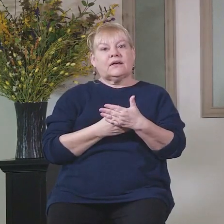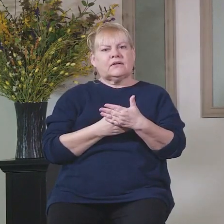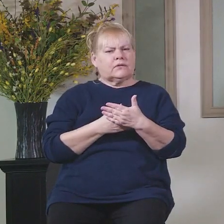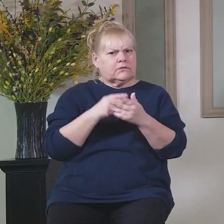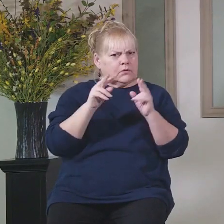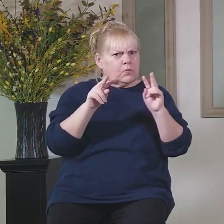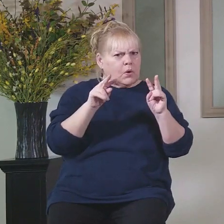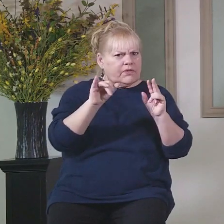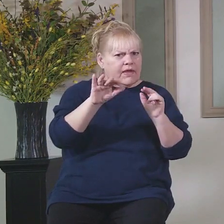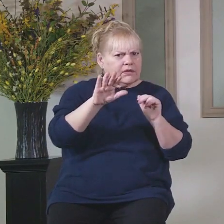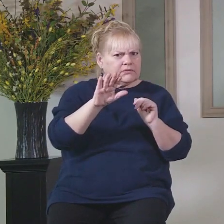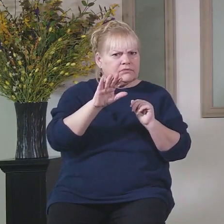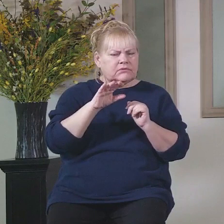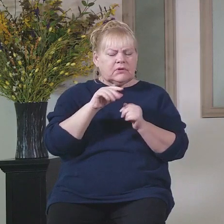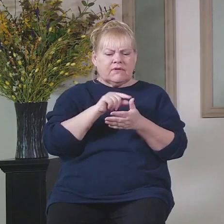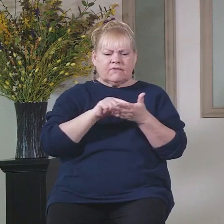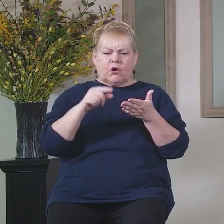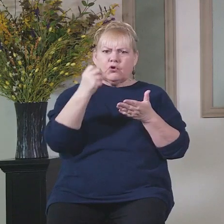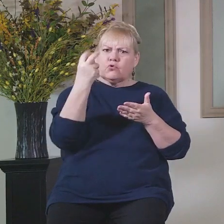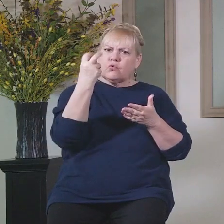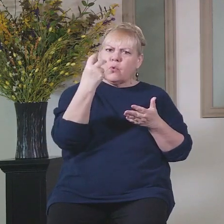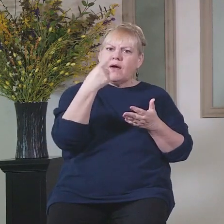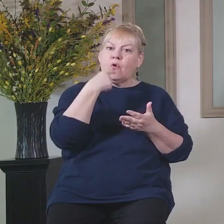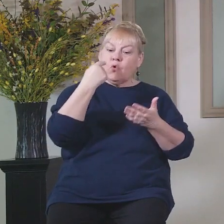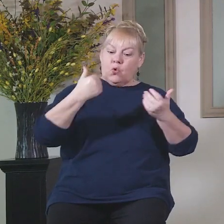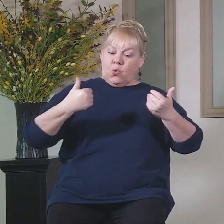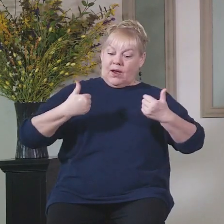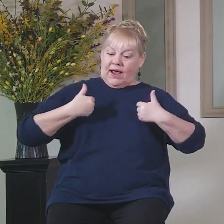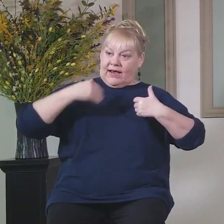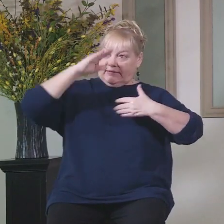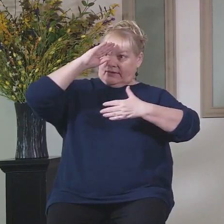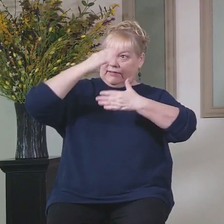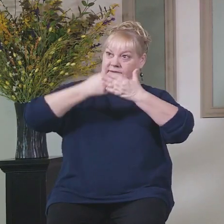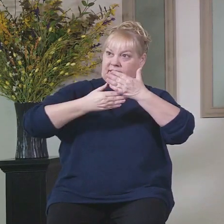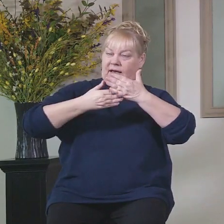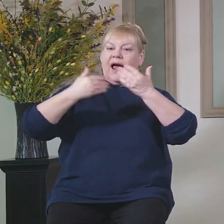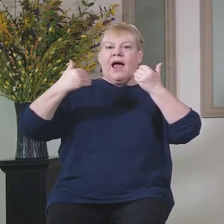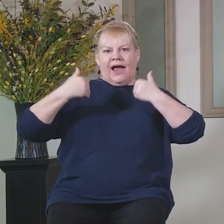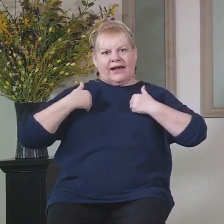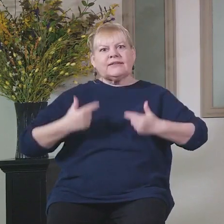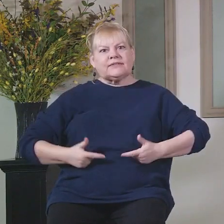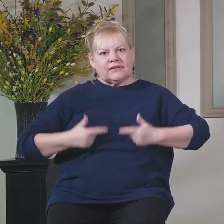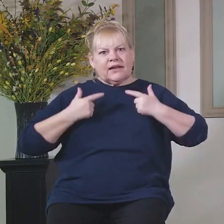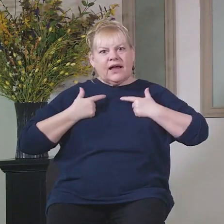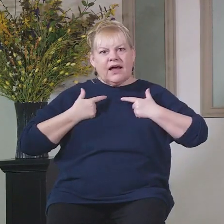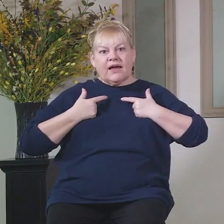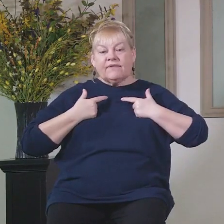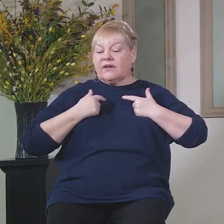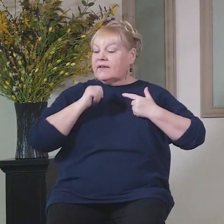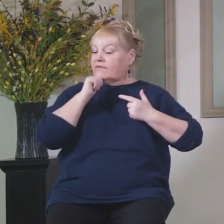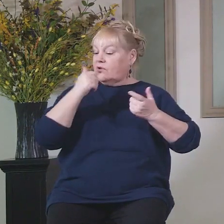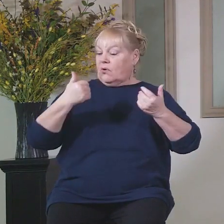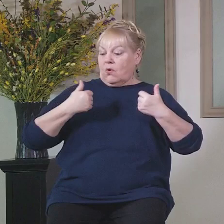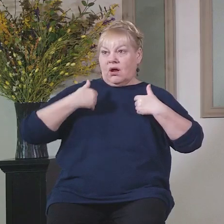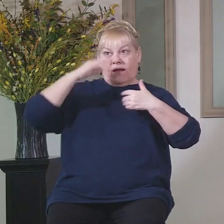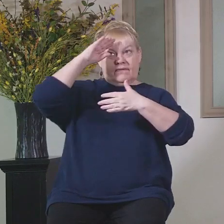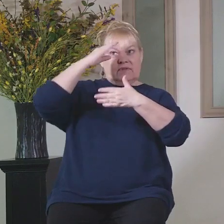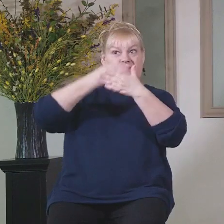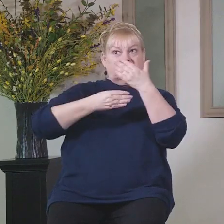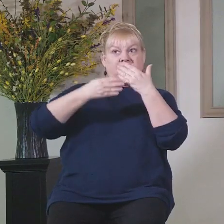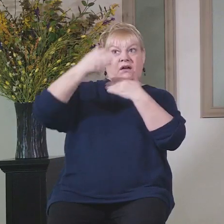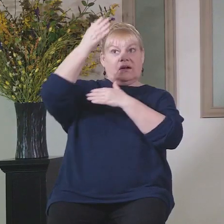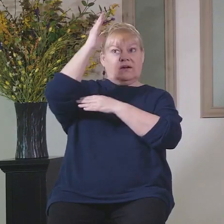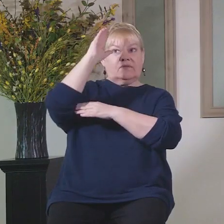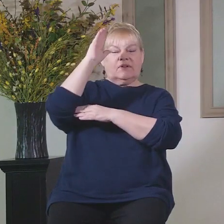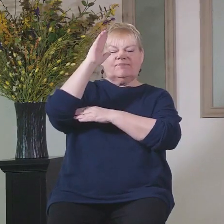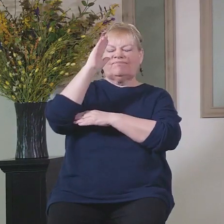to this verse, verse 12. Whoever has the Son has life. Whoever does not have the Son of